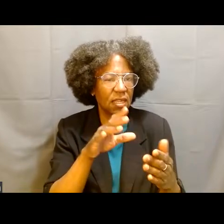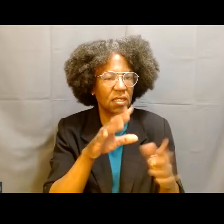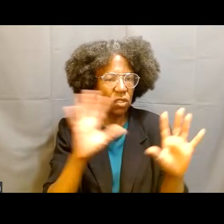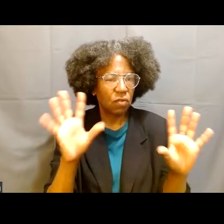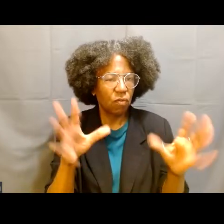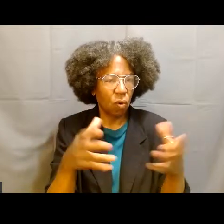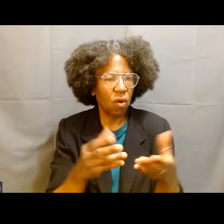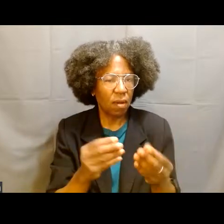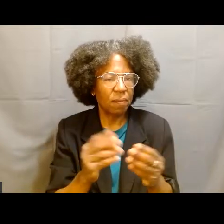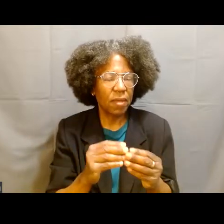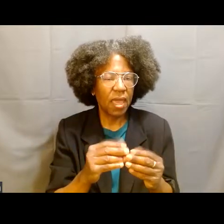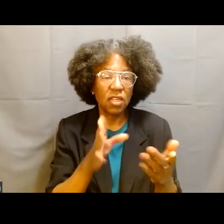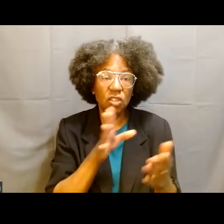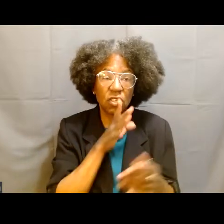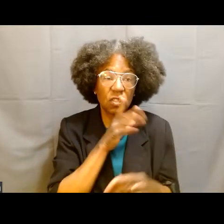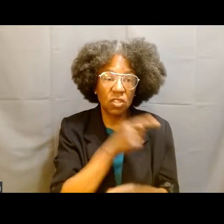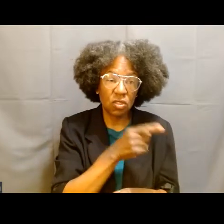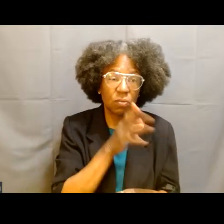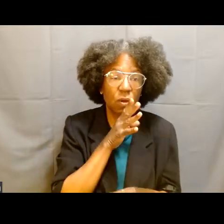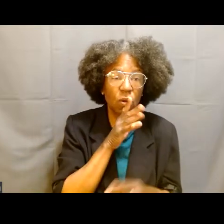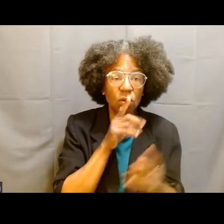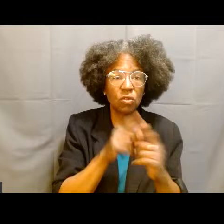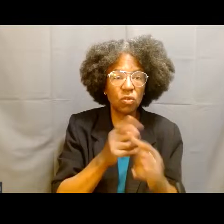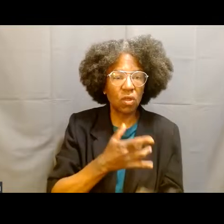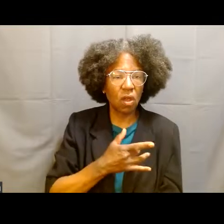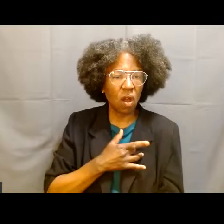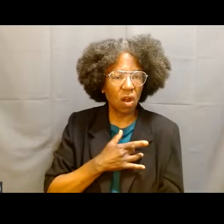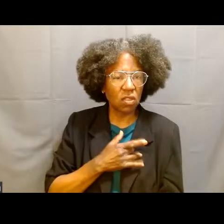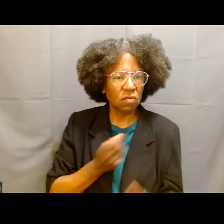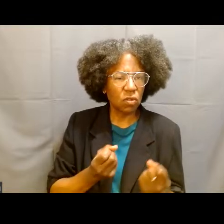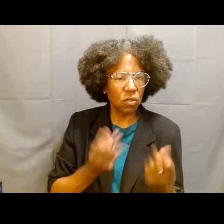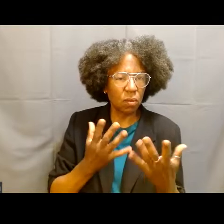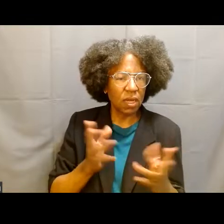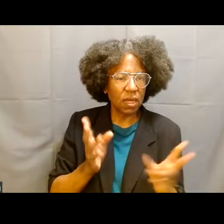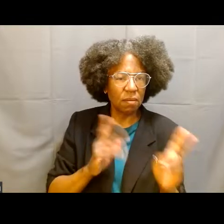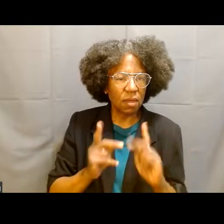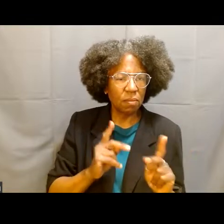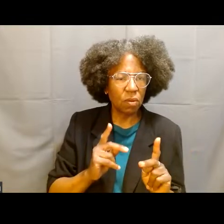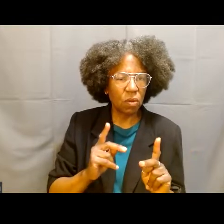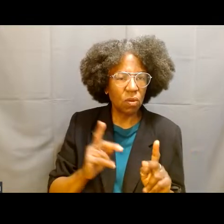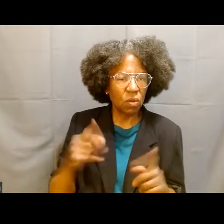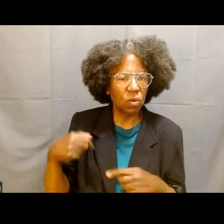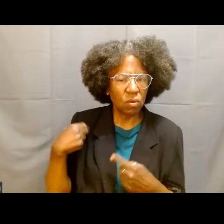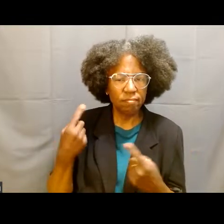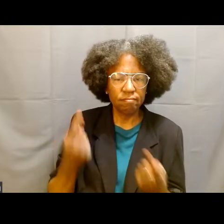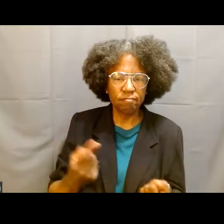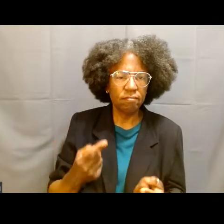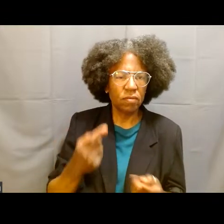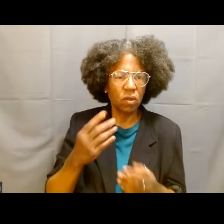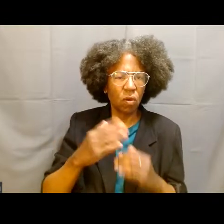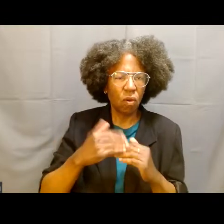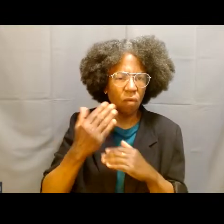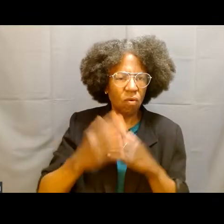of so many people who have been suffering for over a year now specifically, but it's been